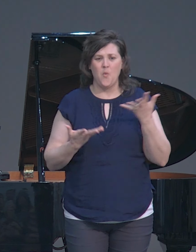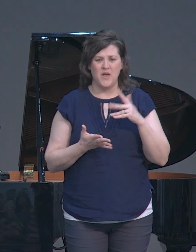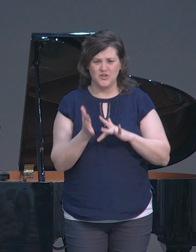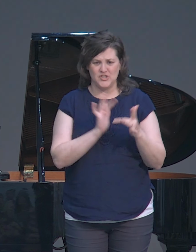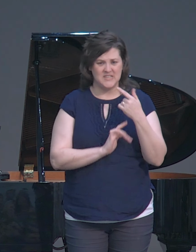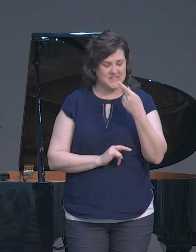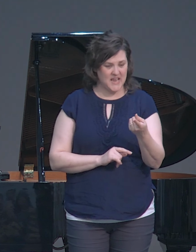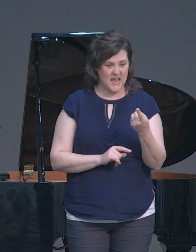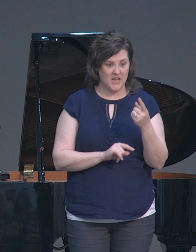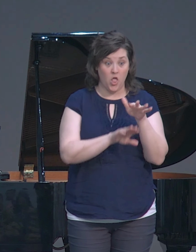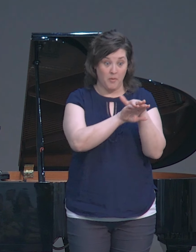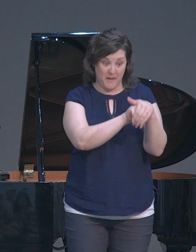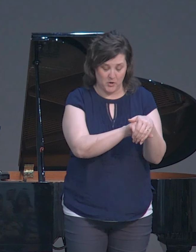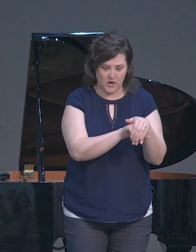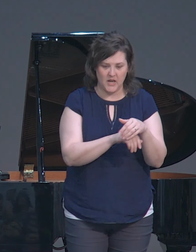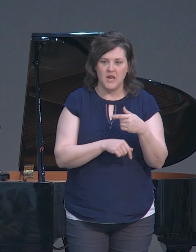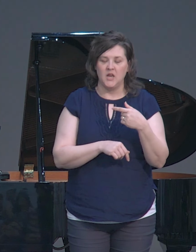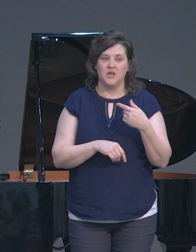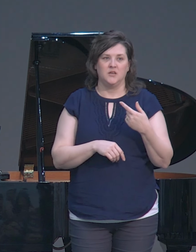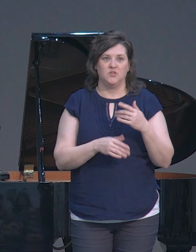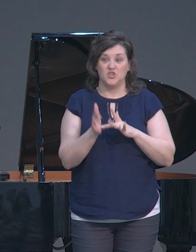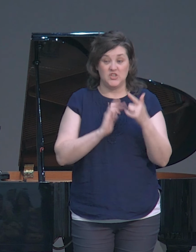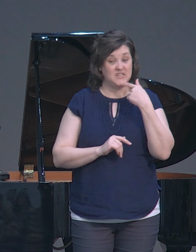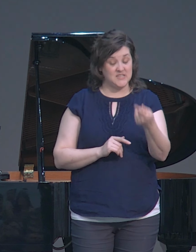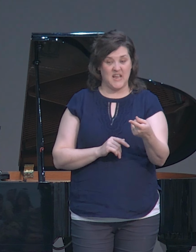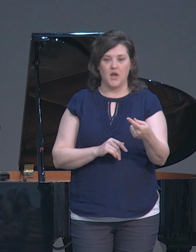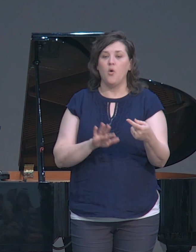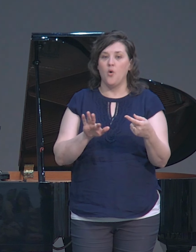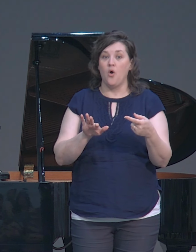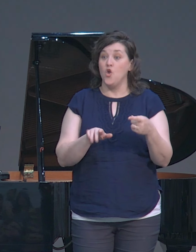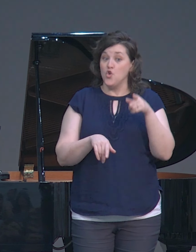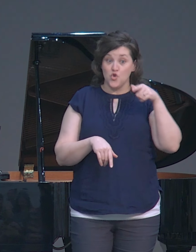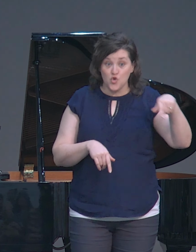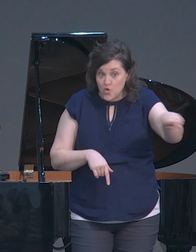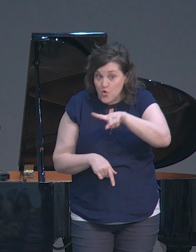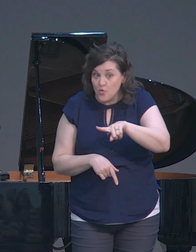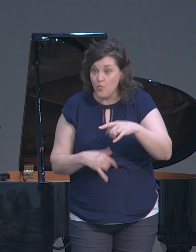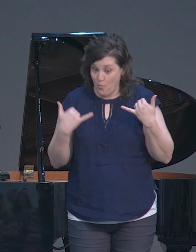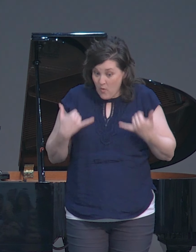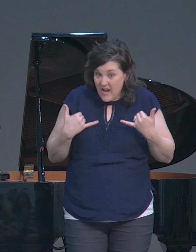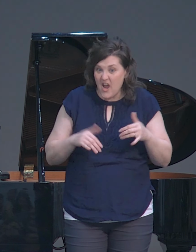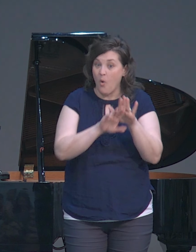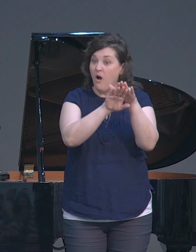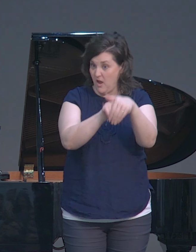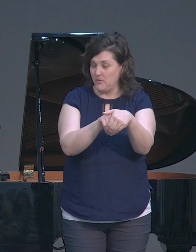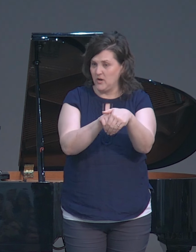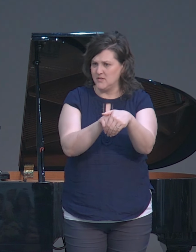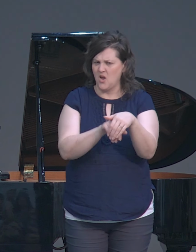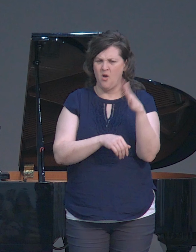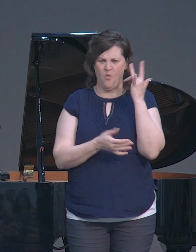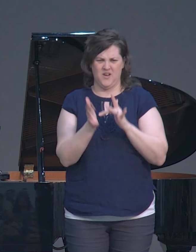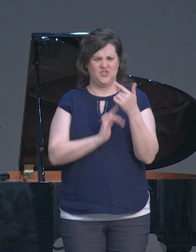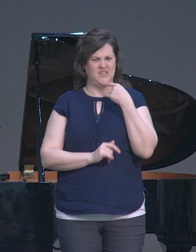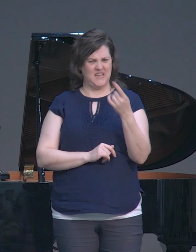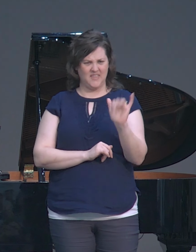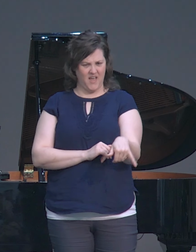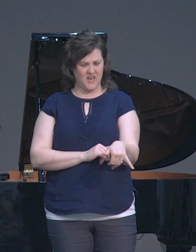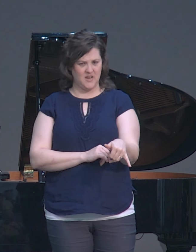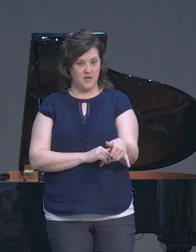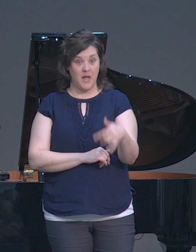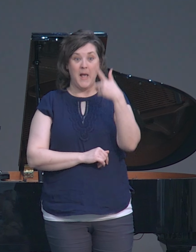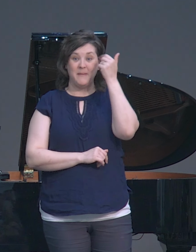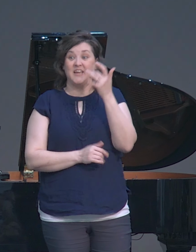He's not saying you would be a hypocrite if you do this. He's calling his listeners hypocrites. Why does he do that? Well, because Jesus knows